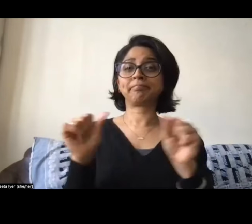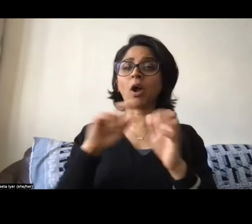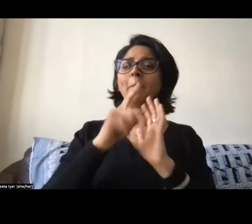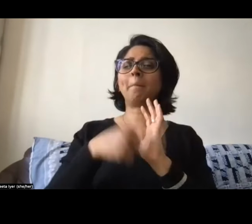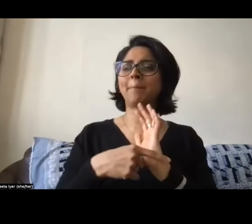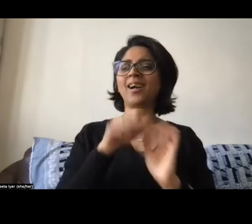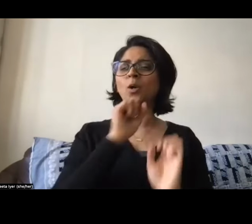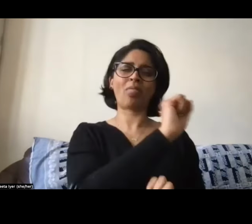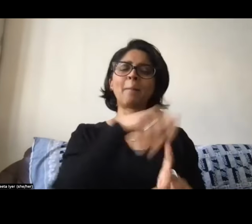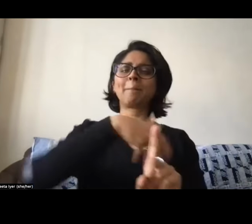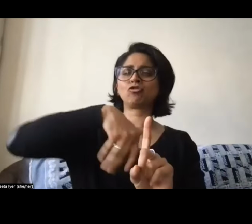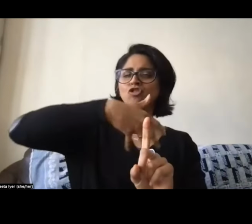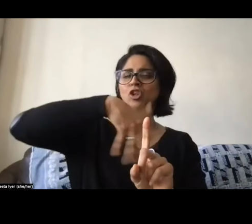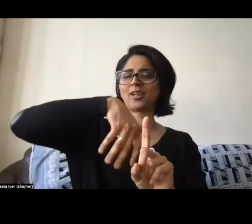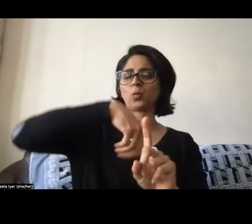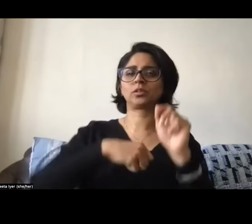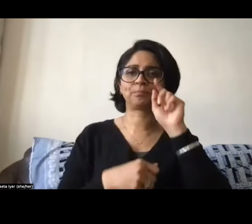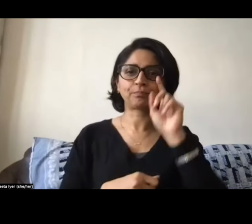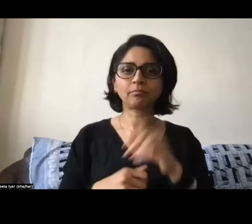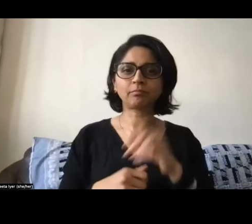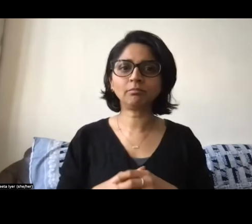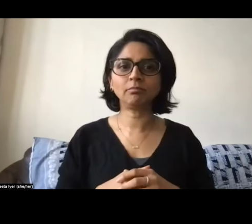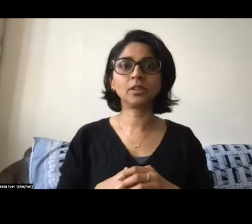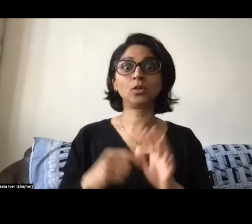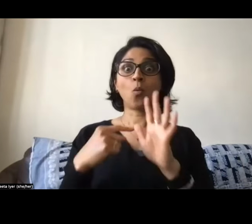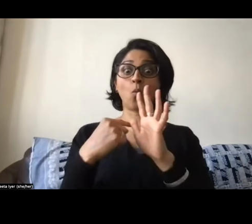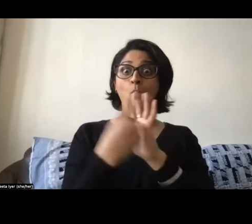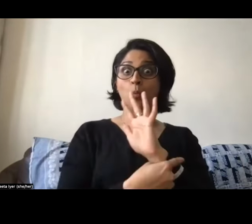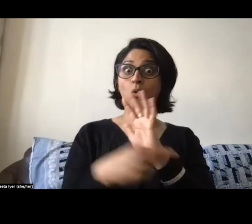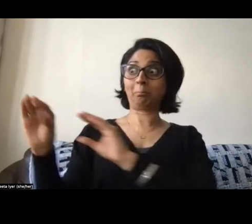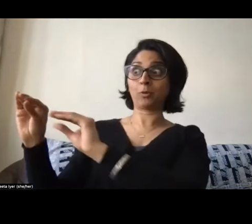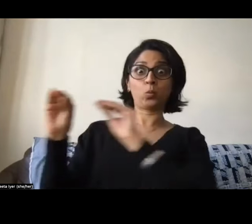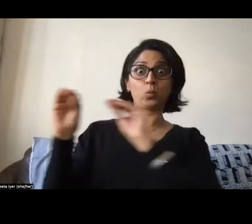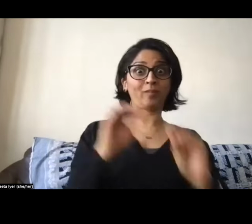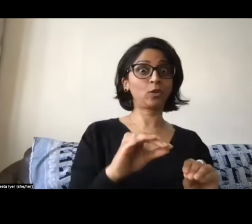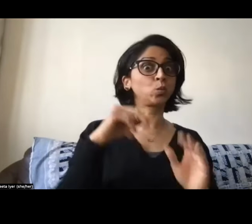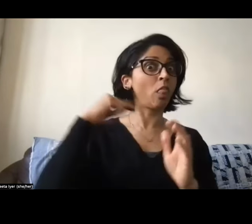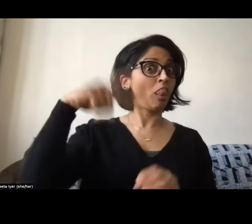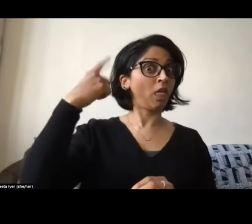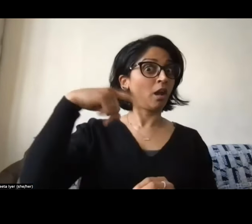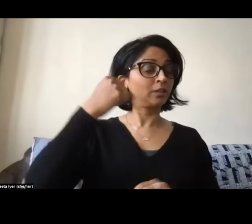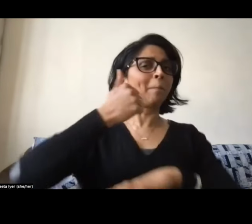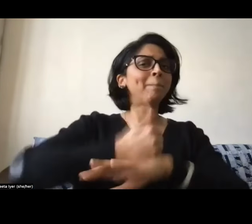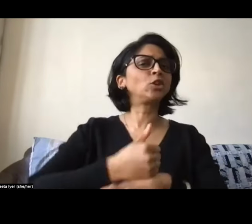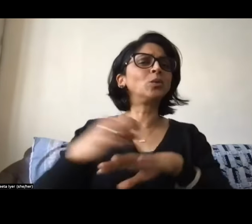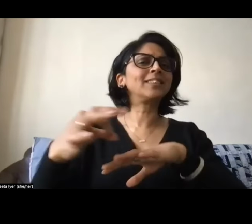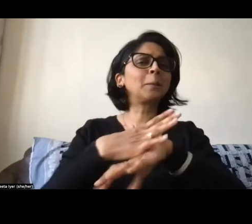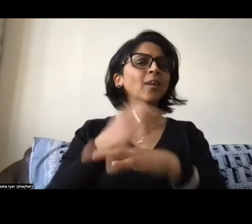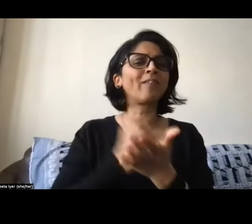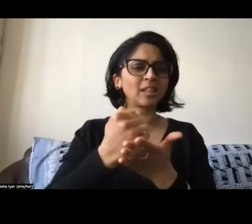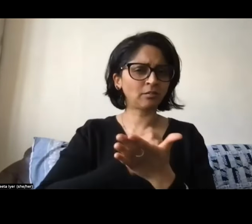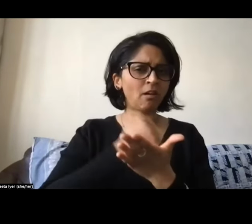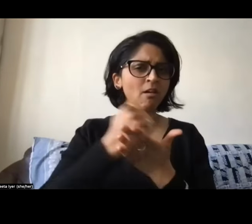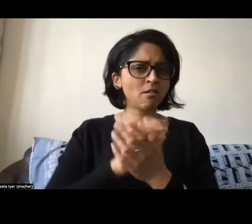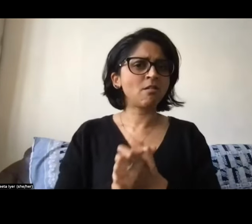me with. And I just want to briefly talk about the background of my participants. All of them moved to London